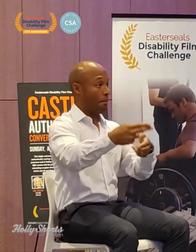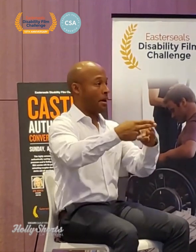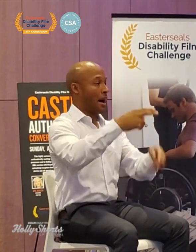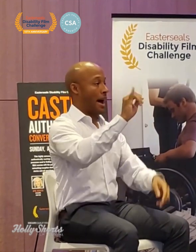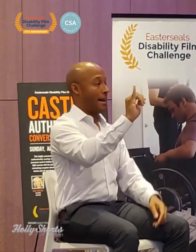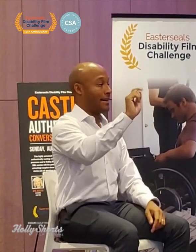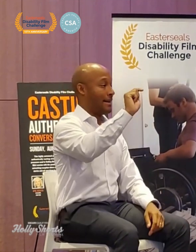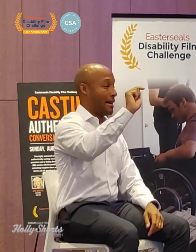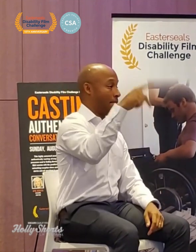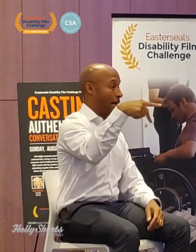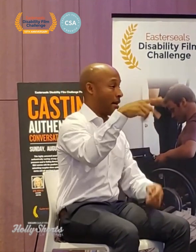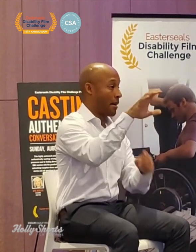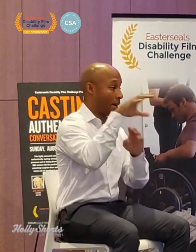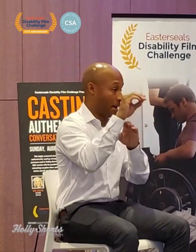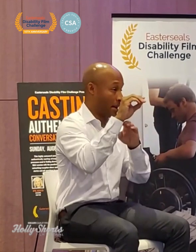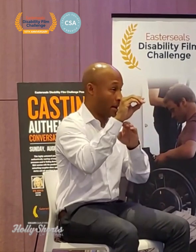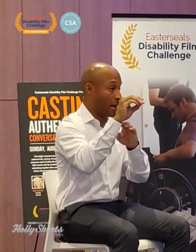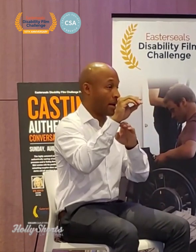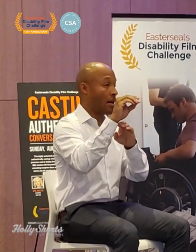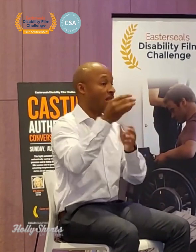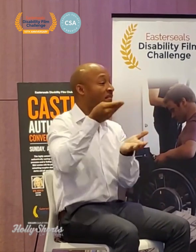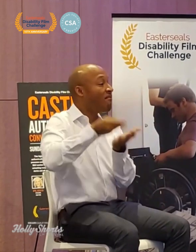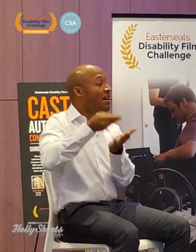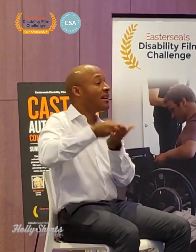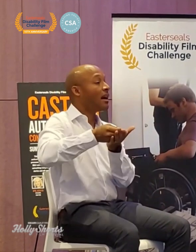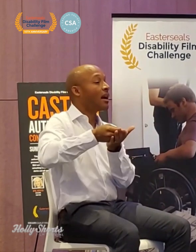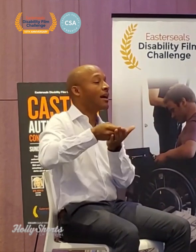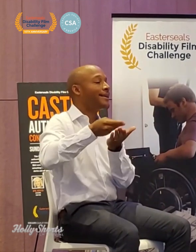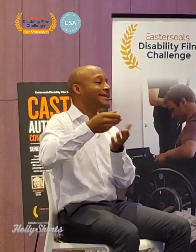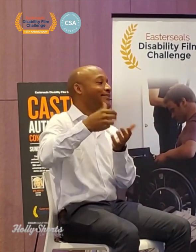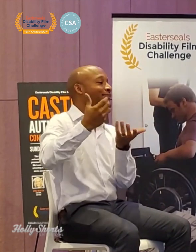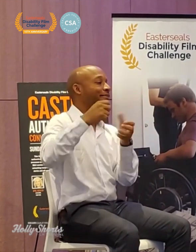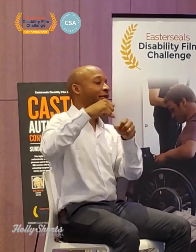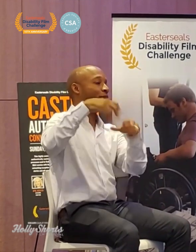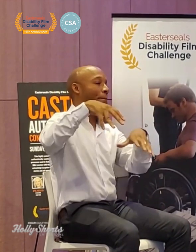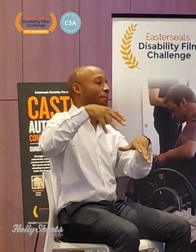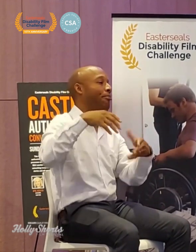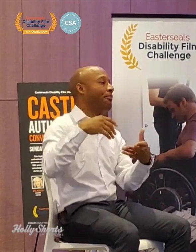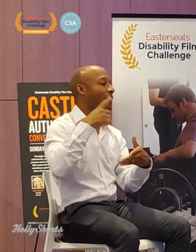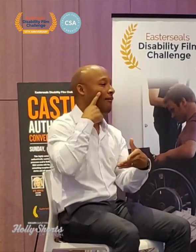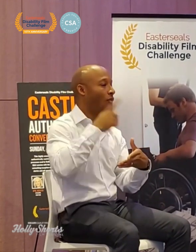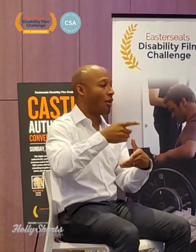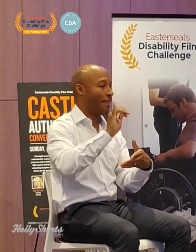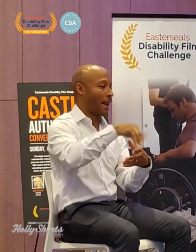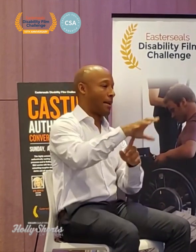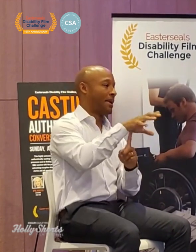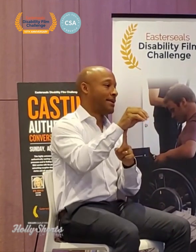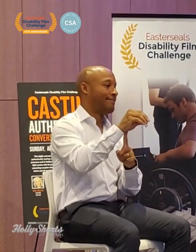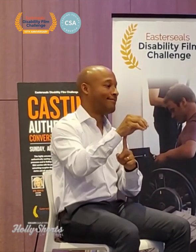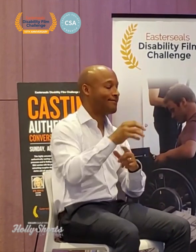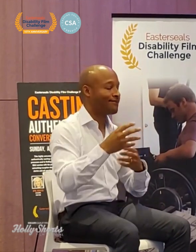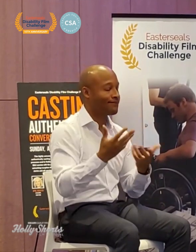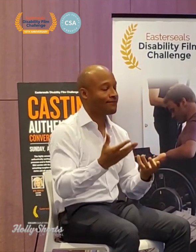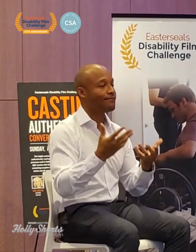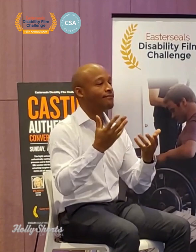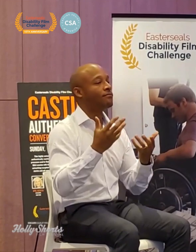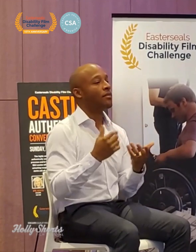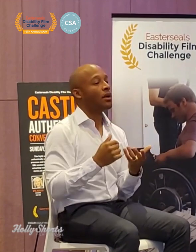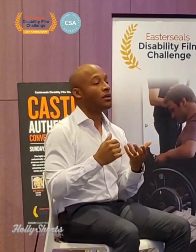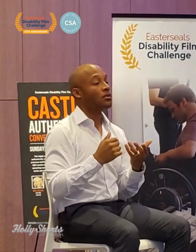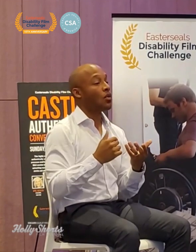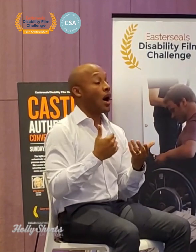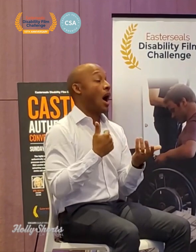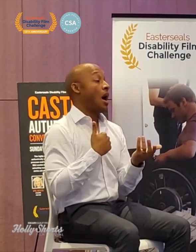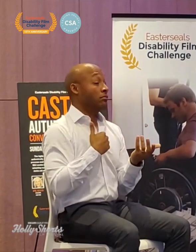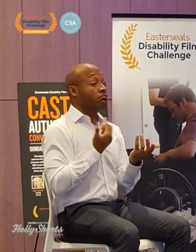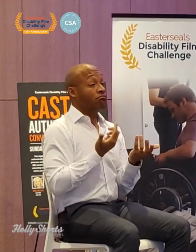company, dropped the funding for that particular company. And I just kept hanging